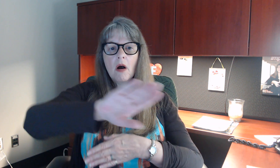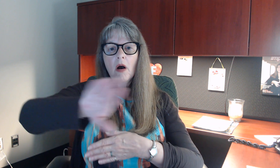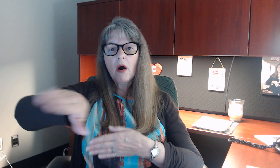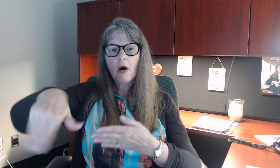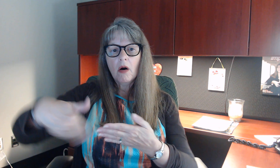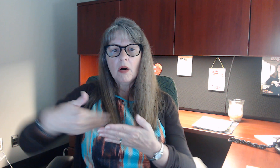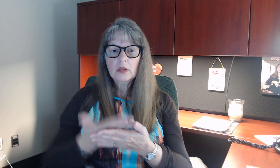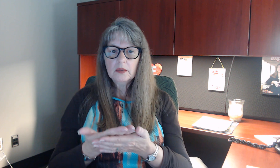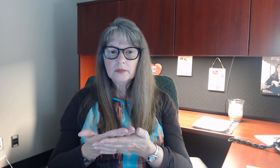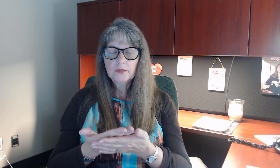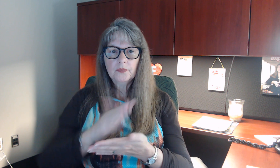All.